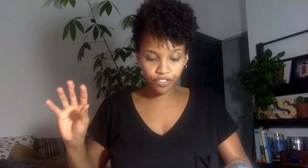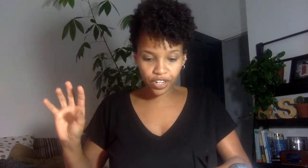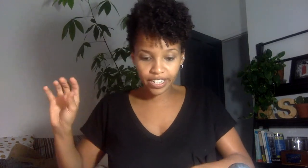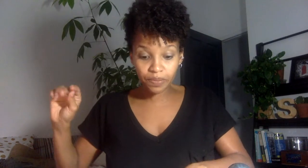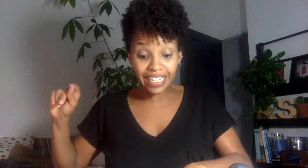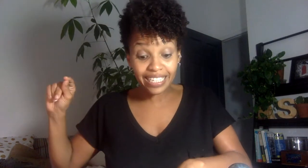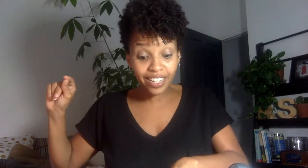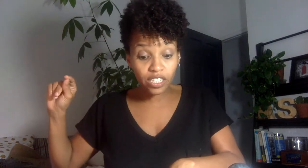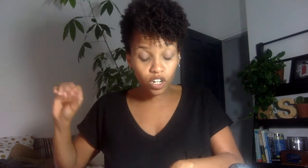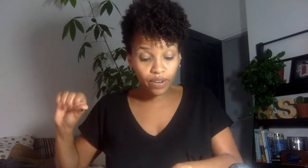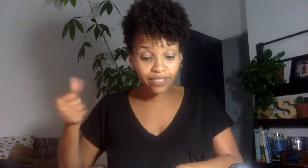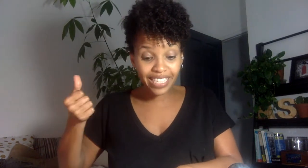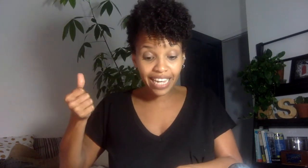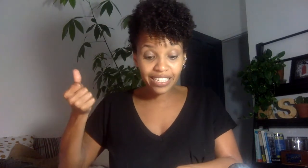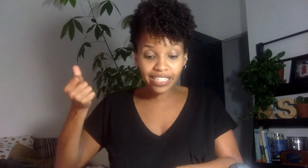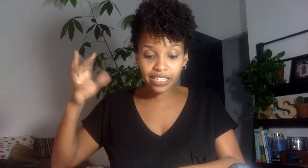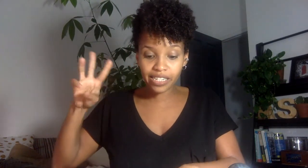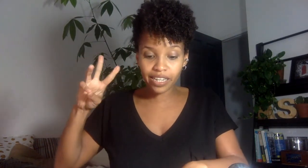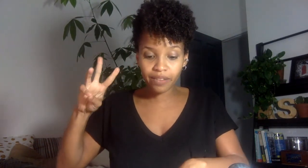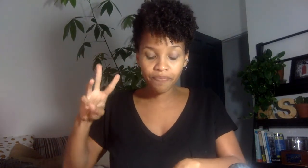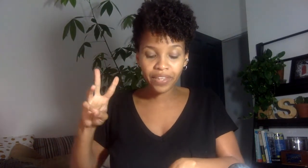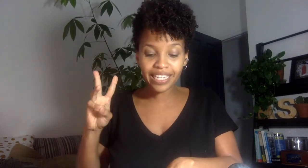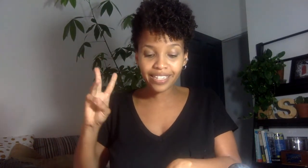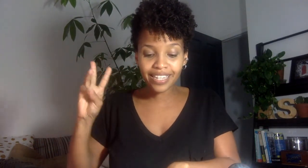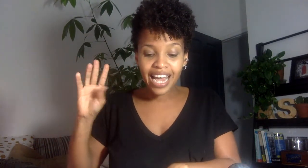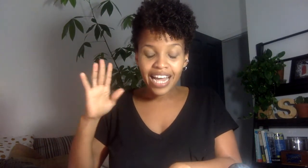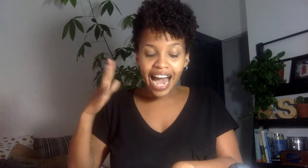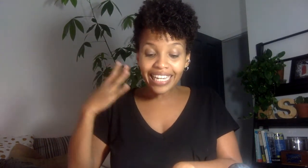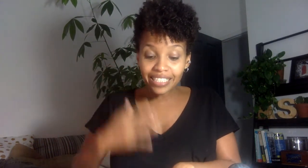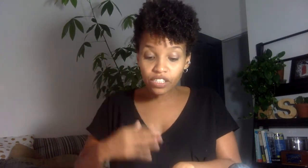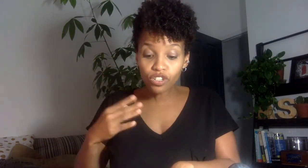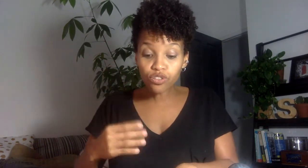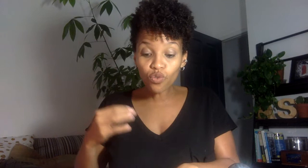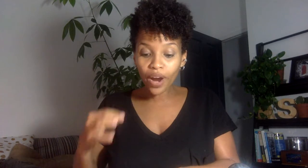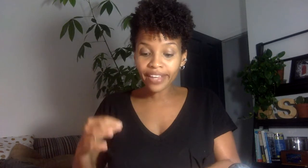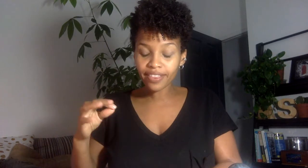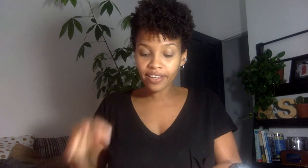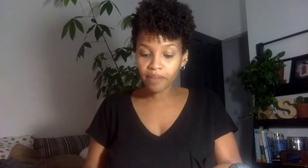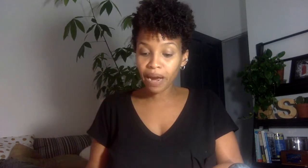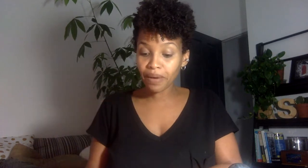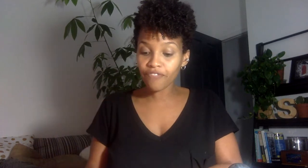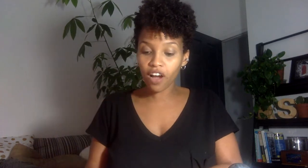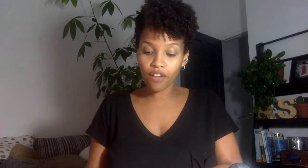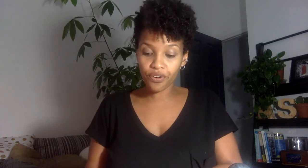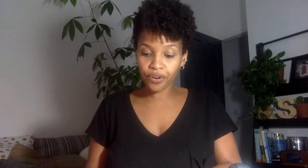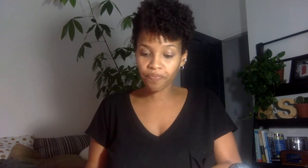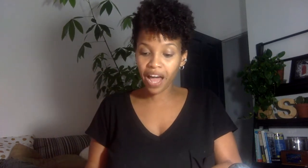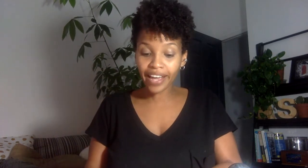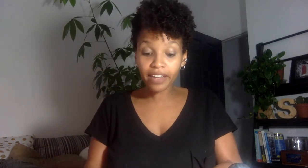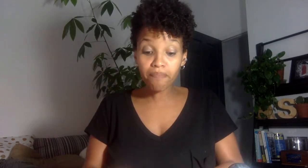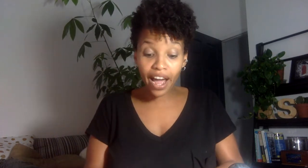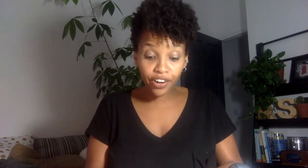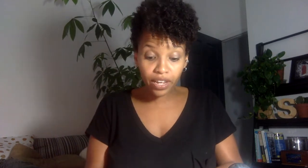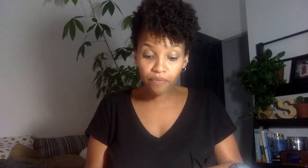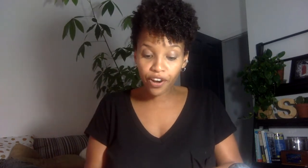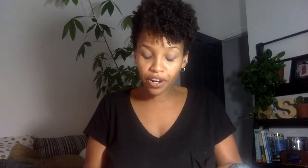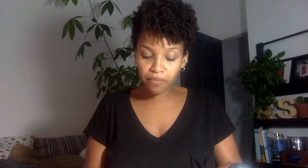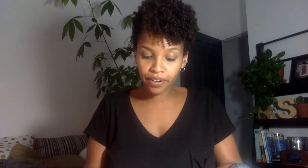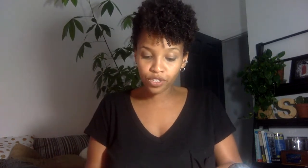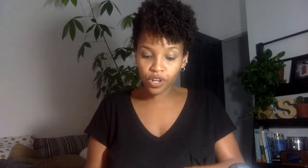guys. But he says around 10:16, he says, I didn't do the right thing by my father. I admired him very much,